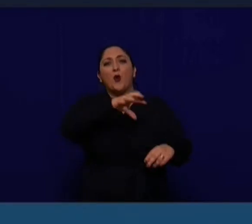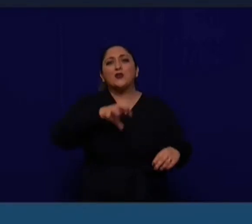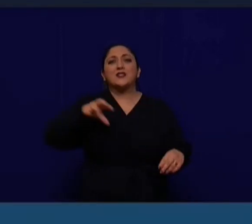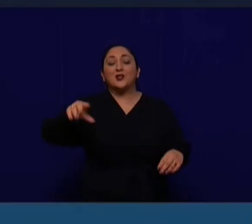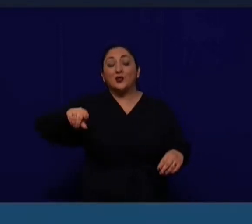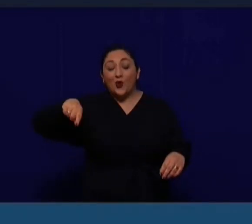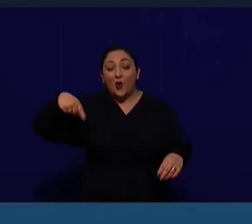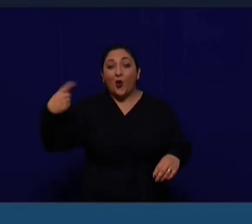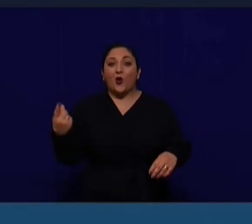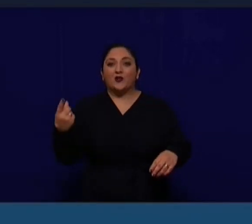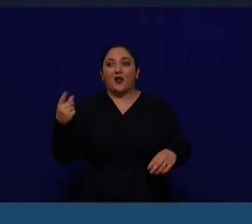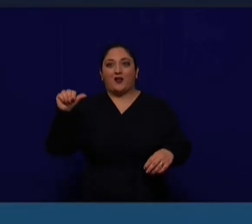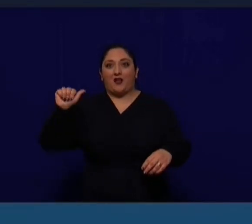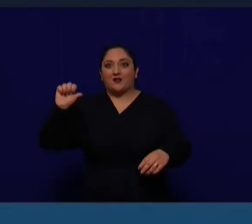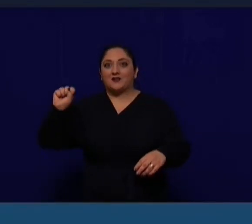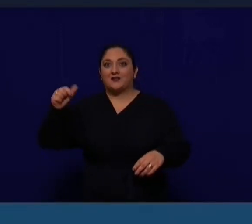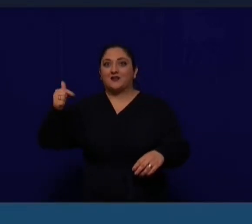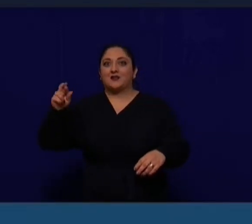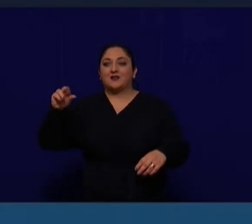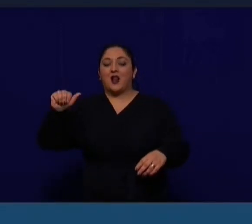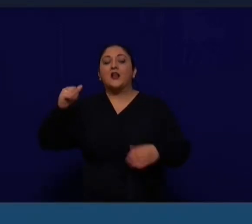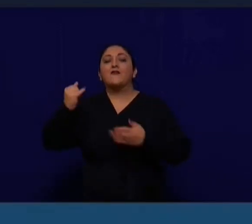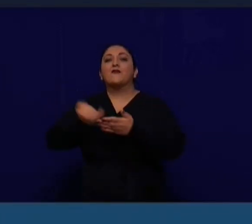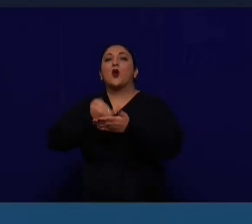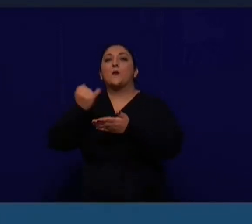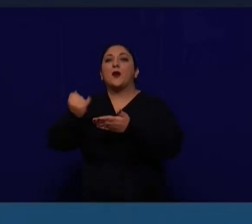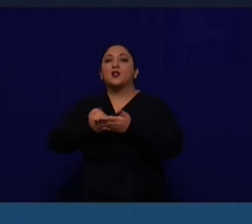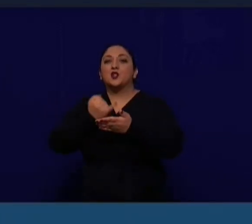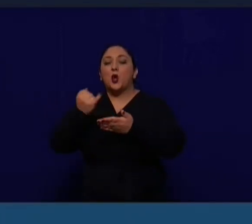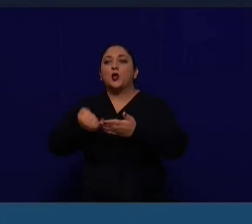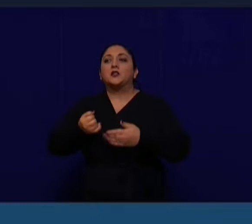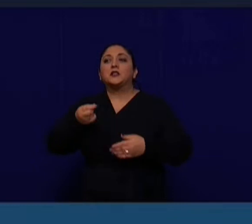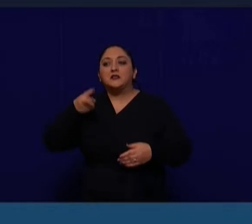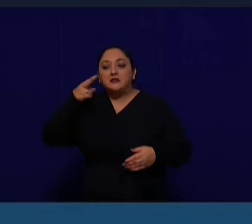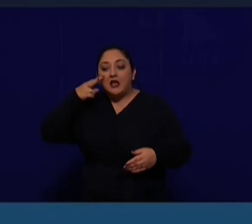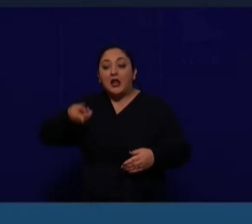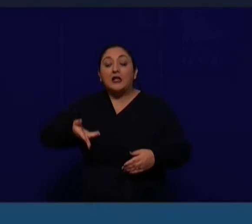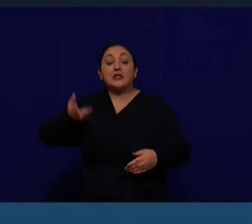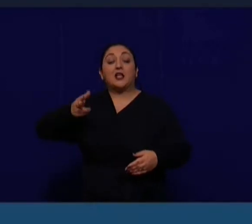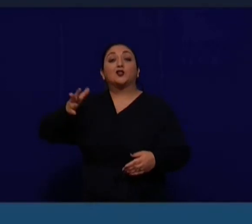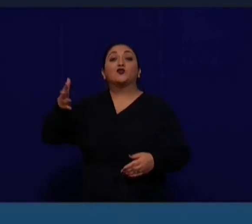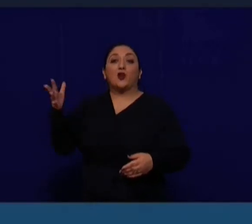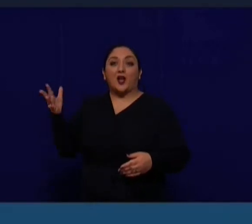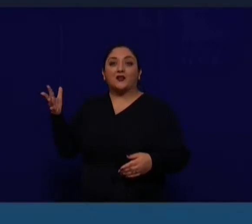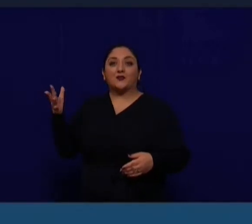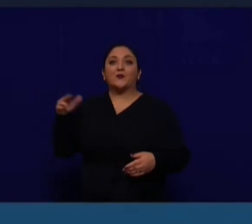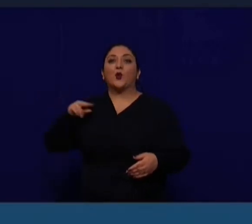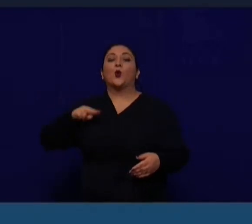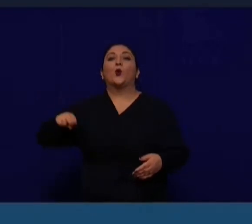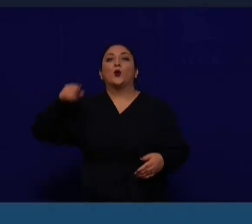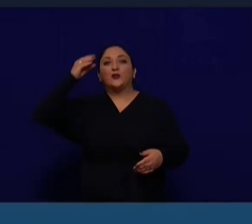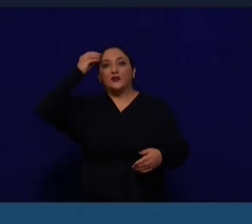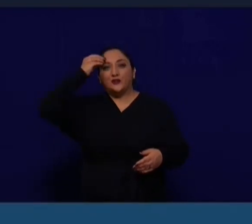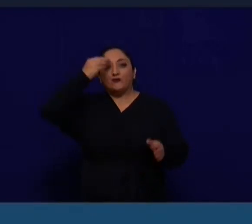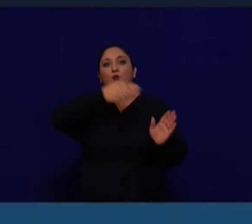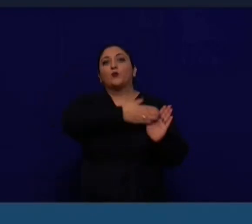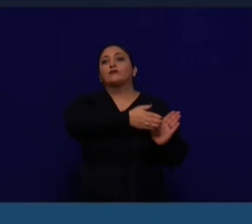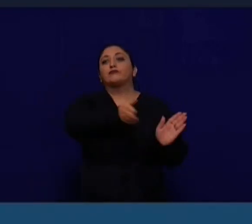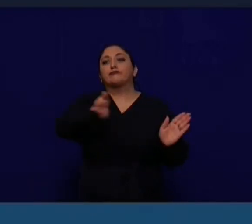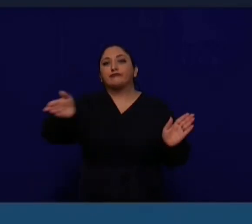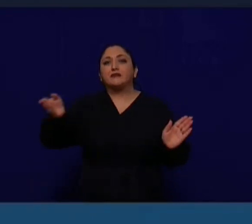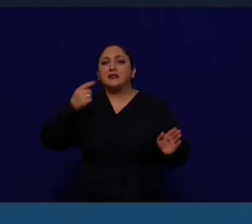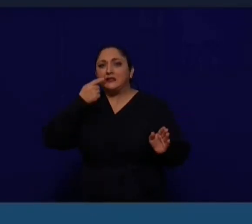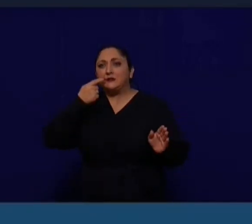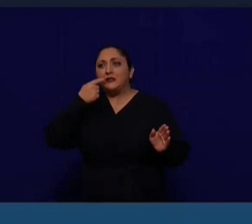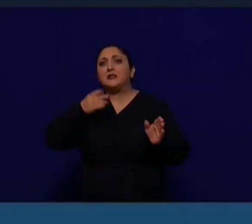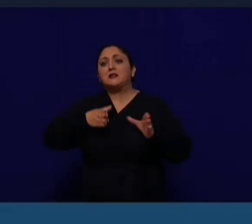allura l-informazzjoni klinika li qiegħda toħroġ hija iktar avvanzata u hija iktar wiesa fuq l-ammonti ta'